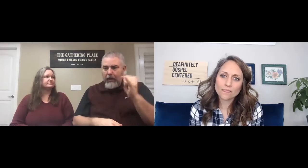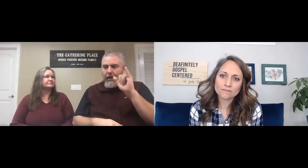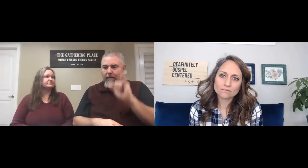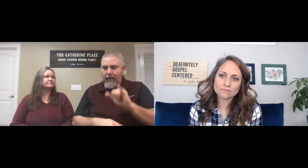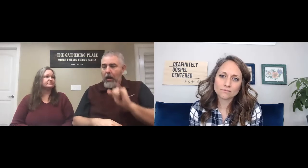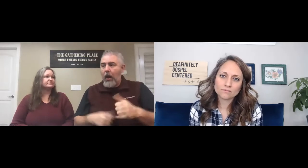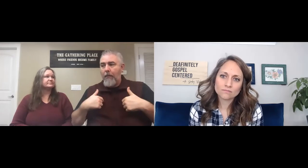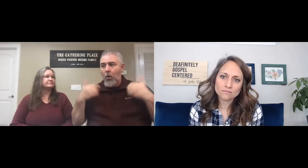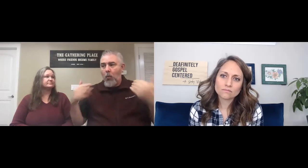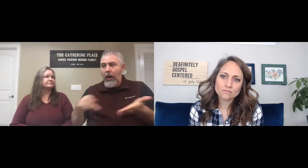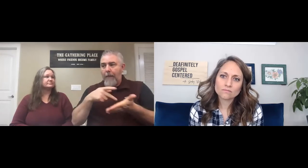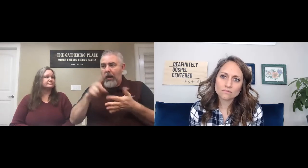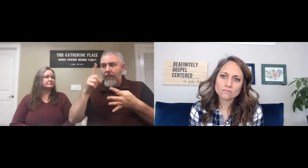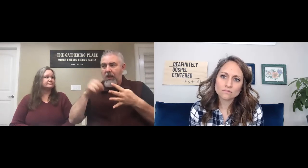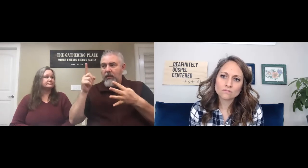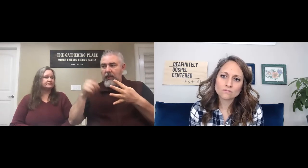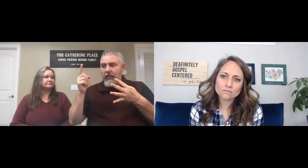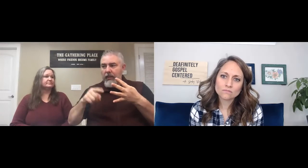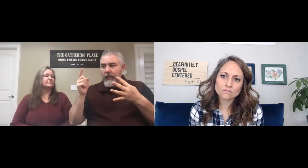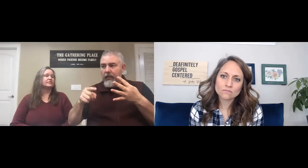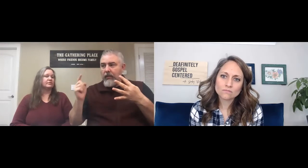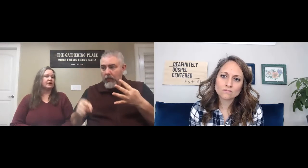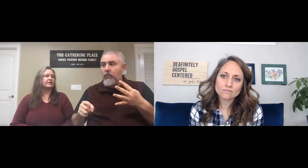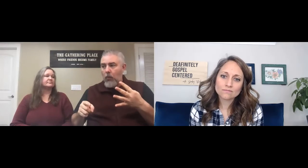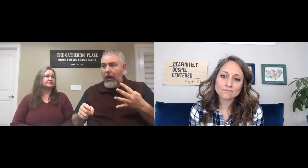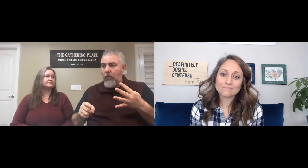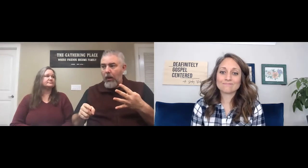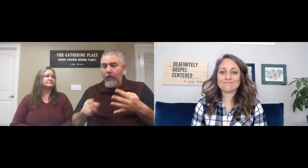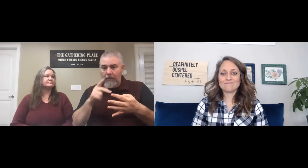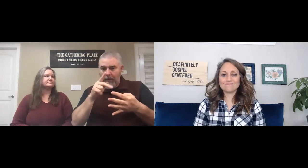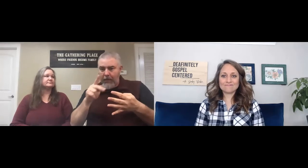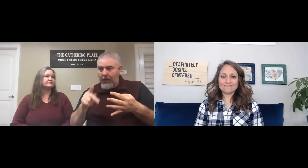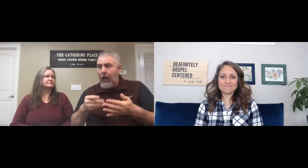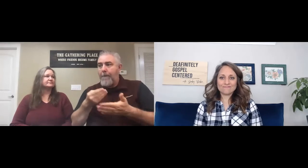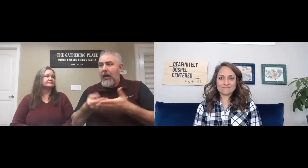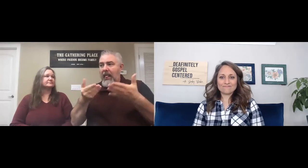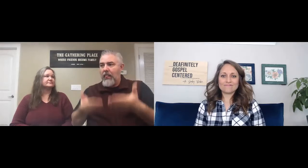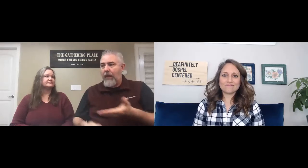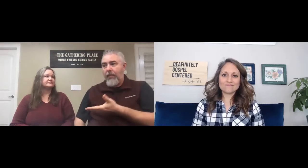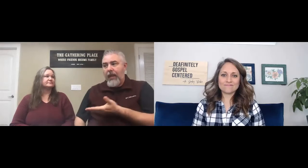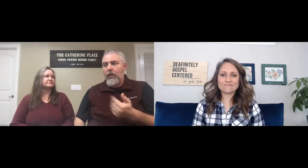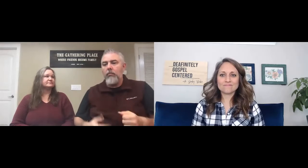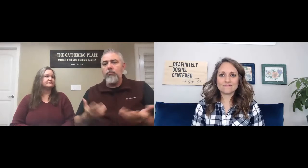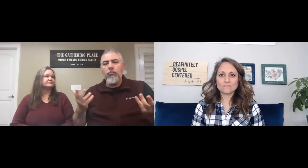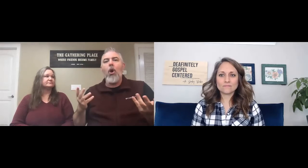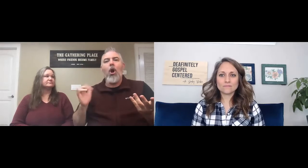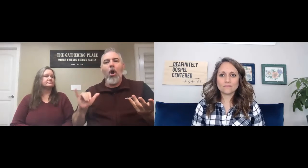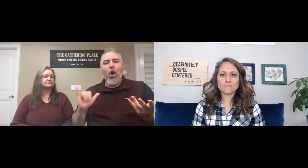at it, and she gets an idea, and I tell her I'm going to go ahead and pay for this, and this is what we have left.